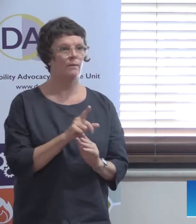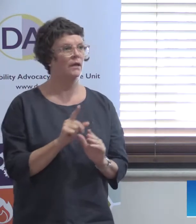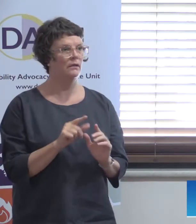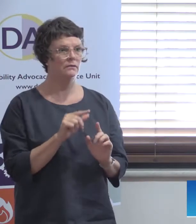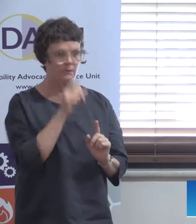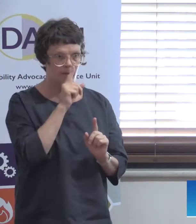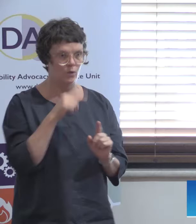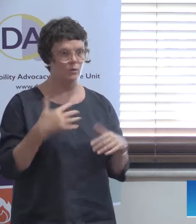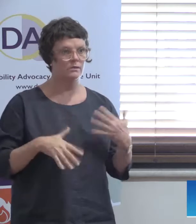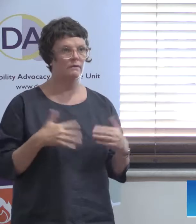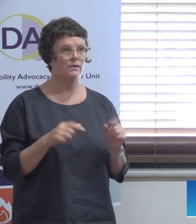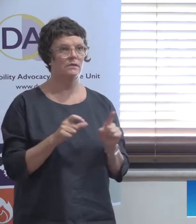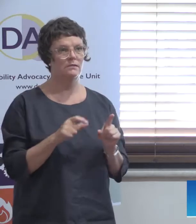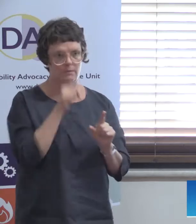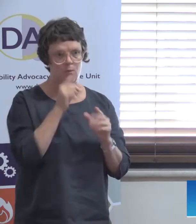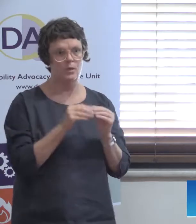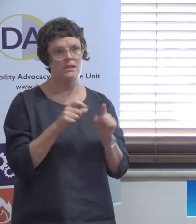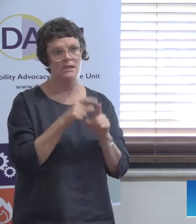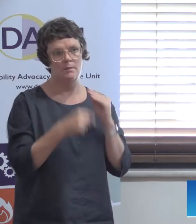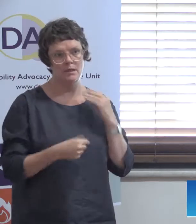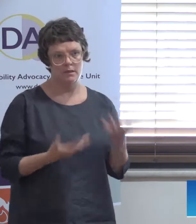and just very quickly Mary I don't want to take of your time but